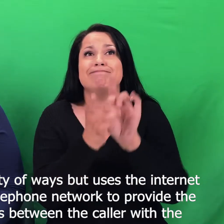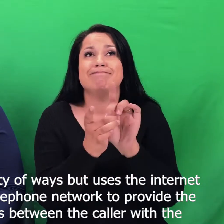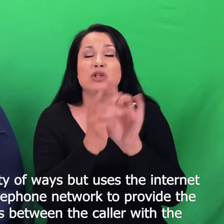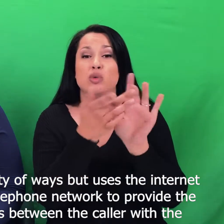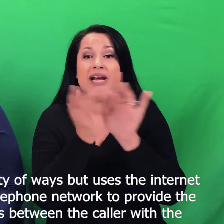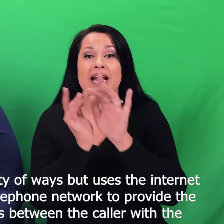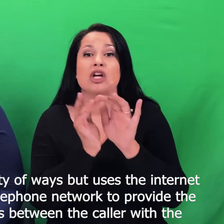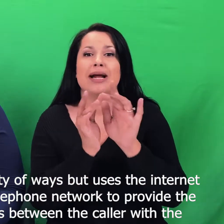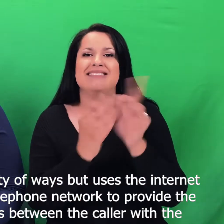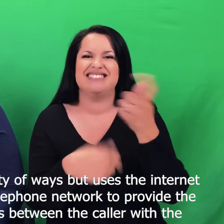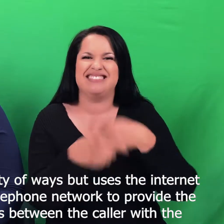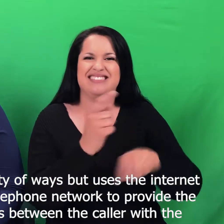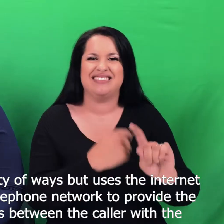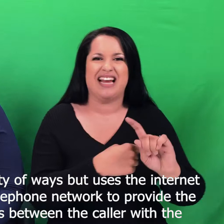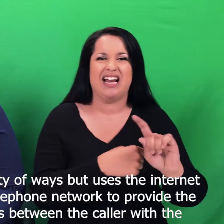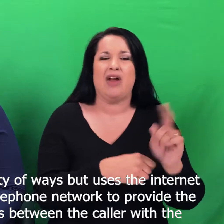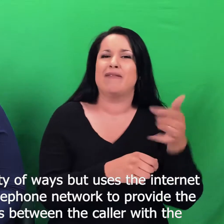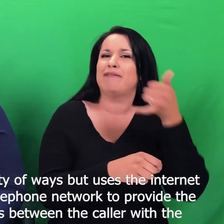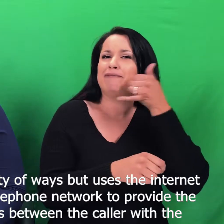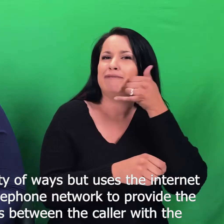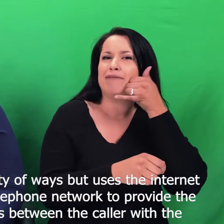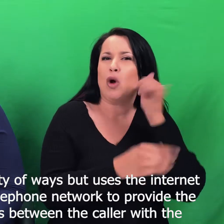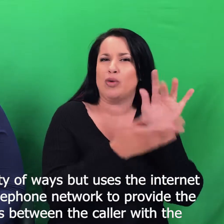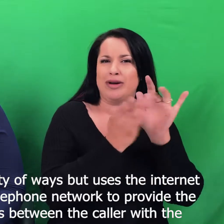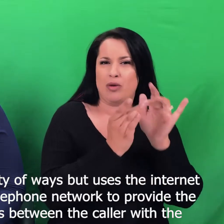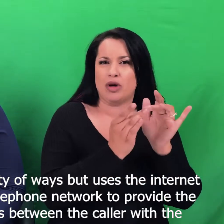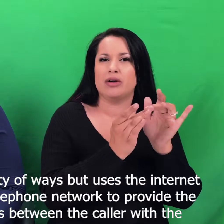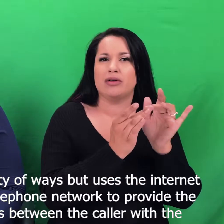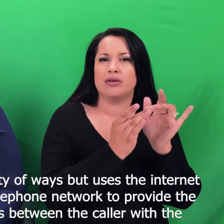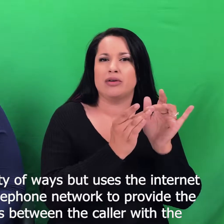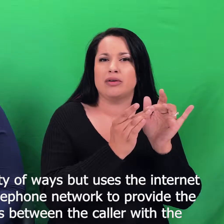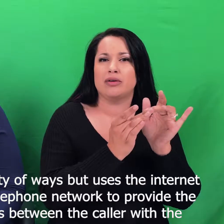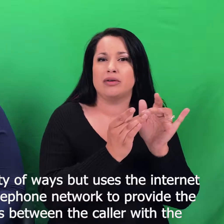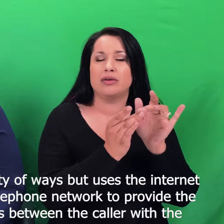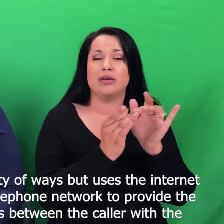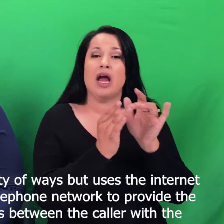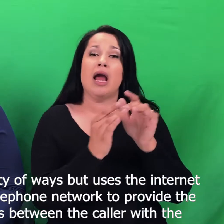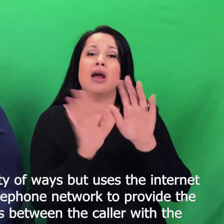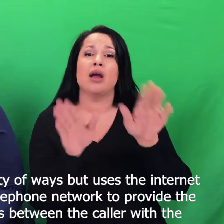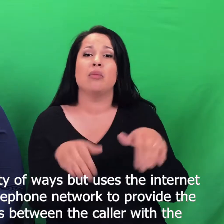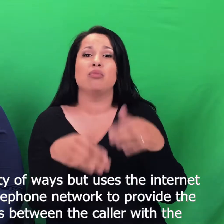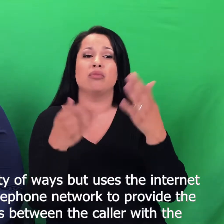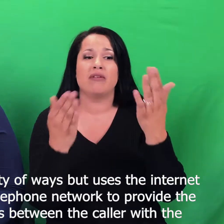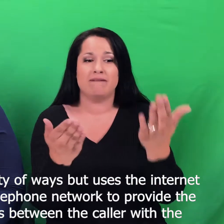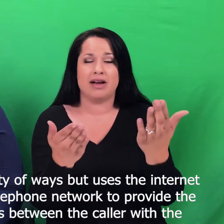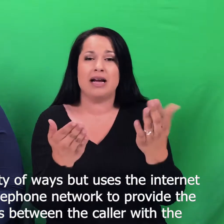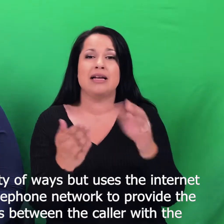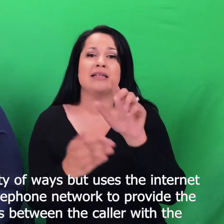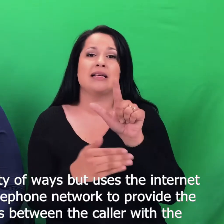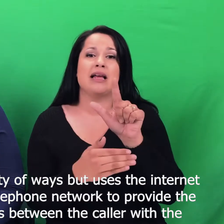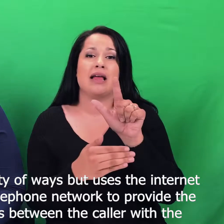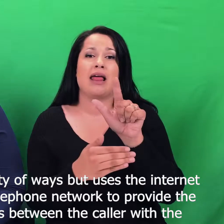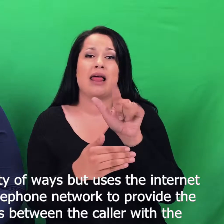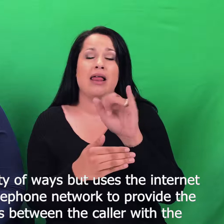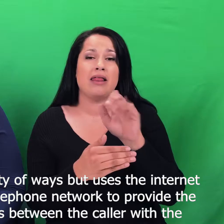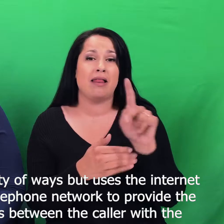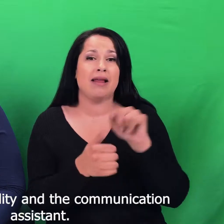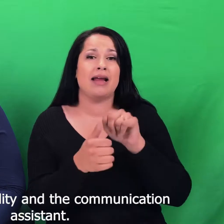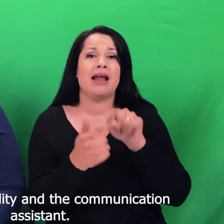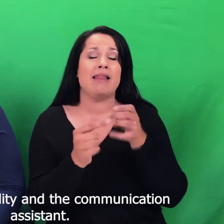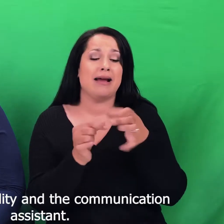rather than the telephone network to provide the link and captions between the caller with a